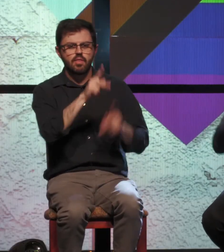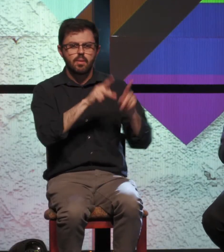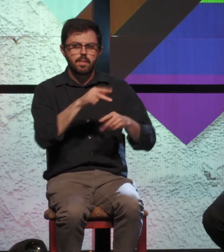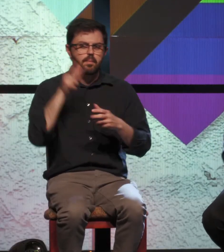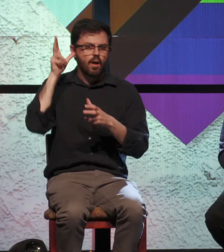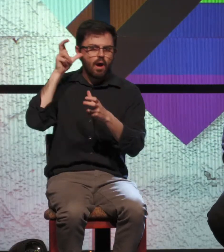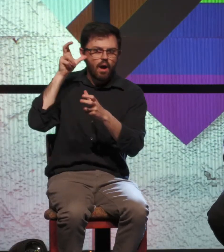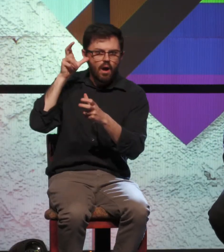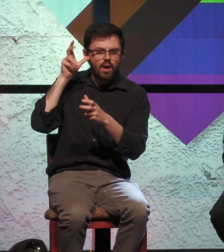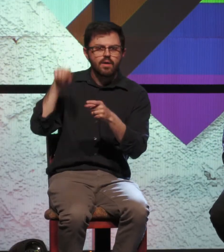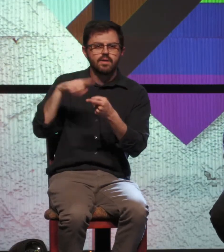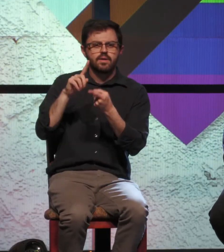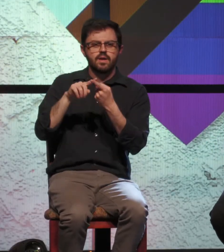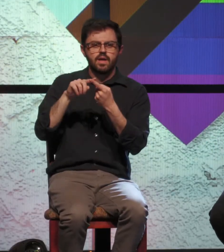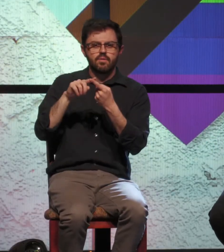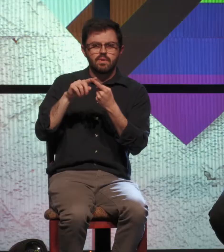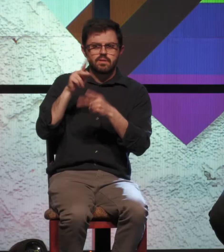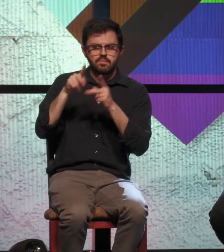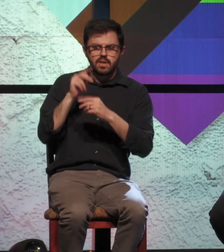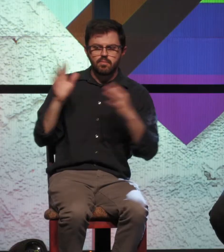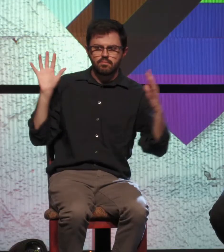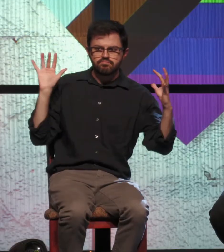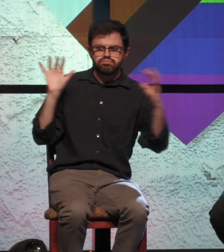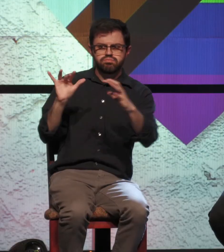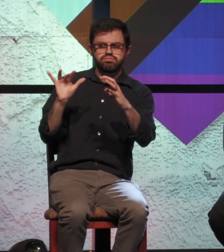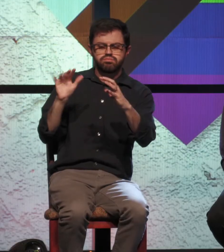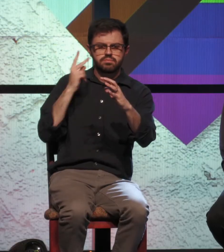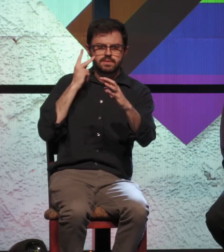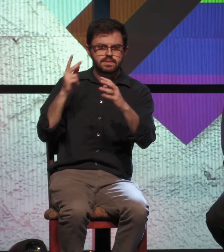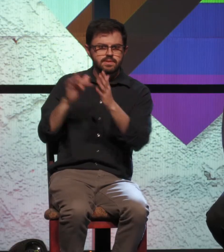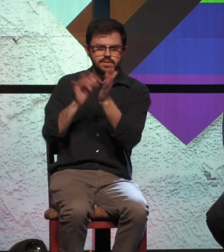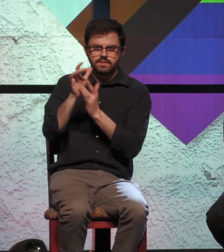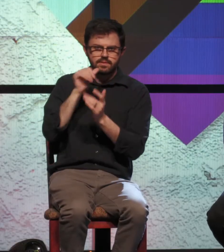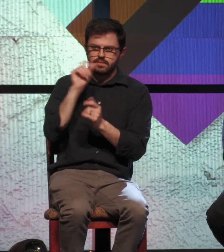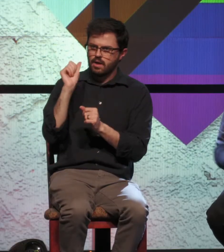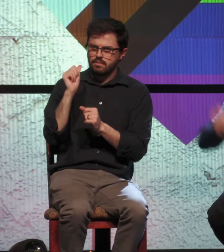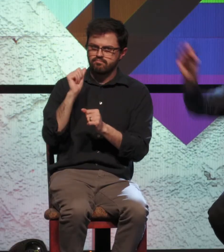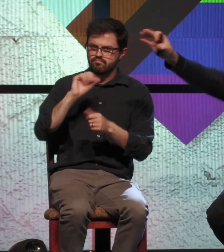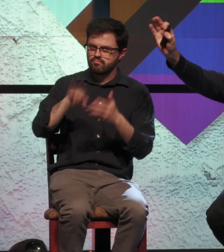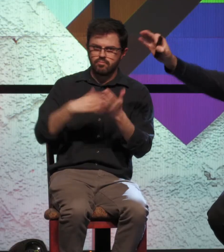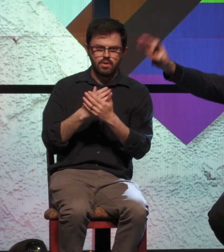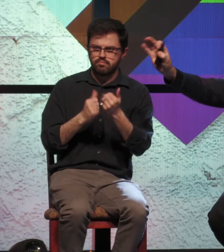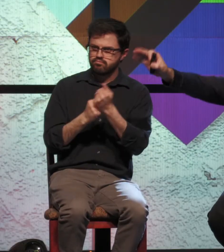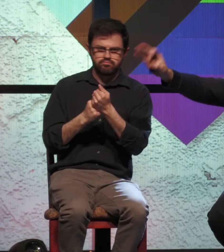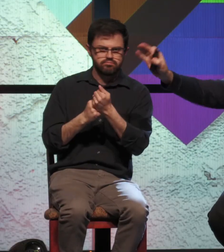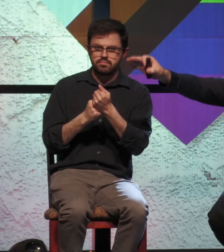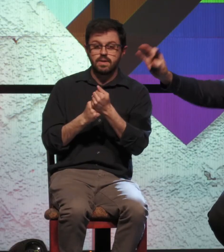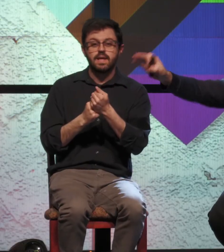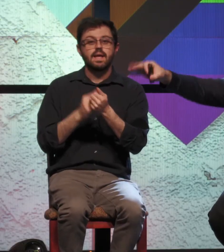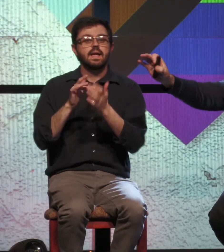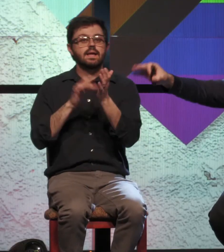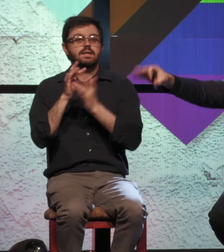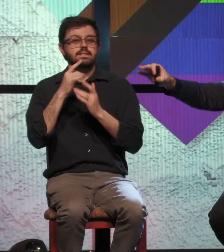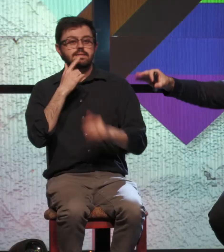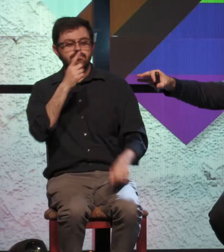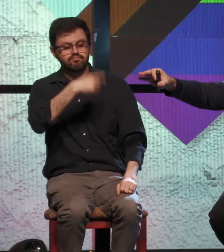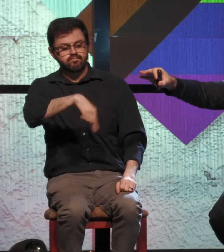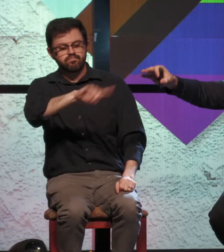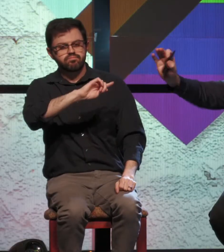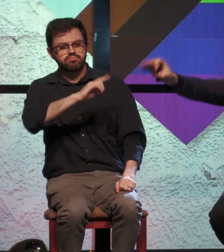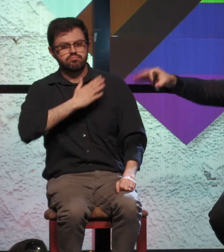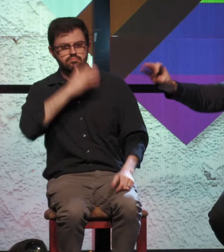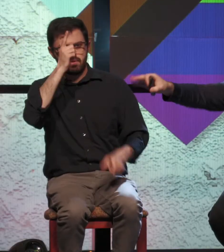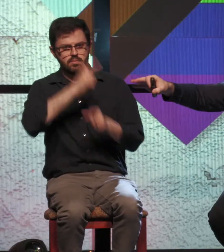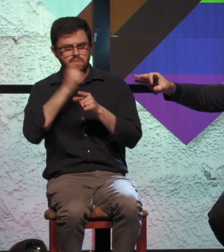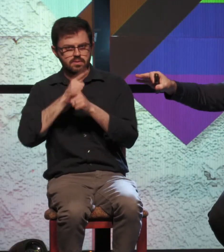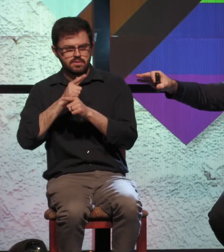Jesus gathered a crowd, they weren't all for him. And what did he say? He said, these are my brothers and my sisters.